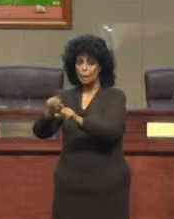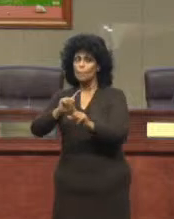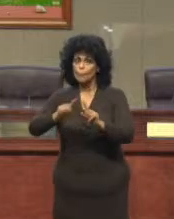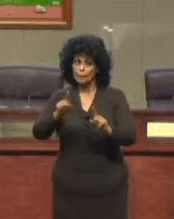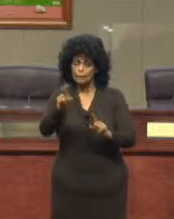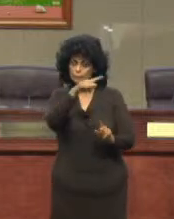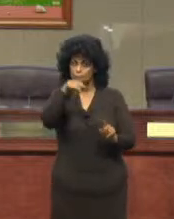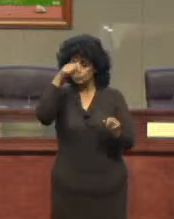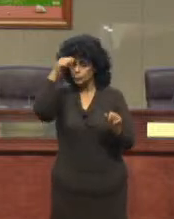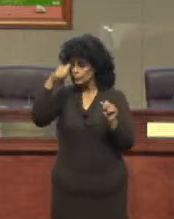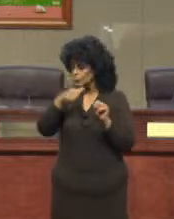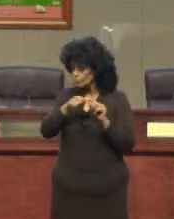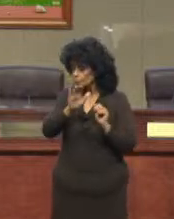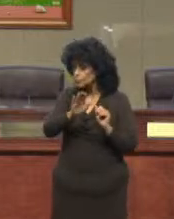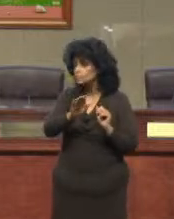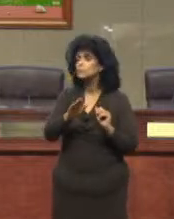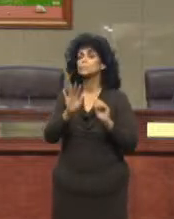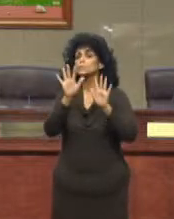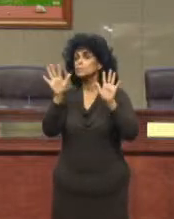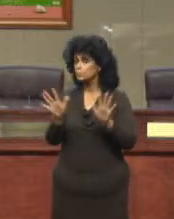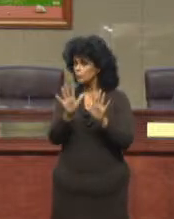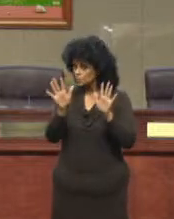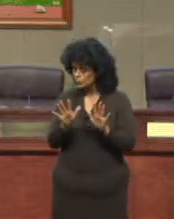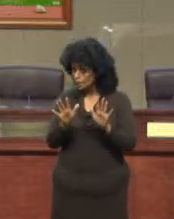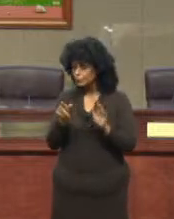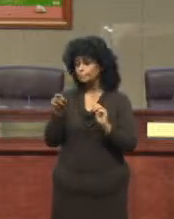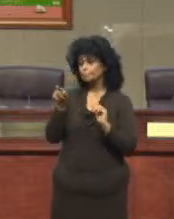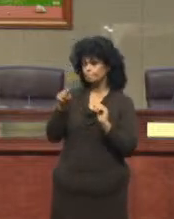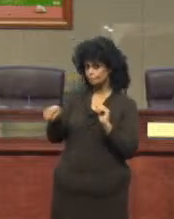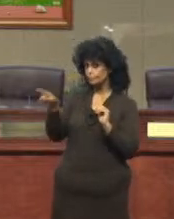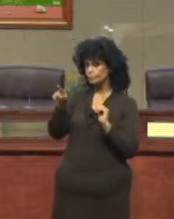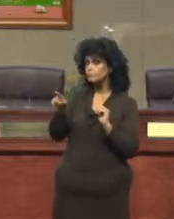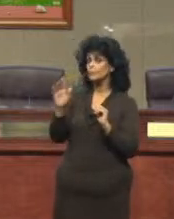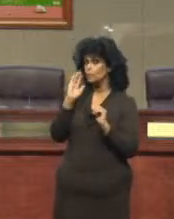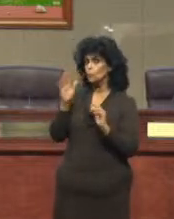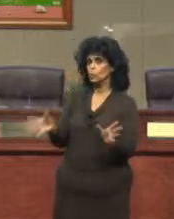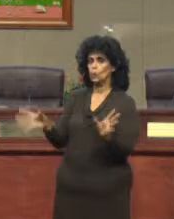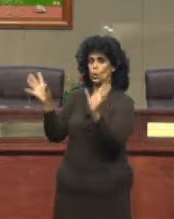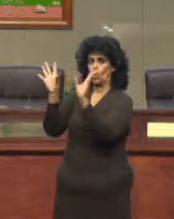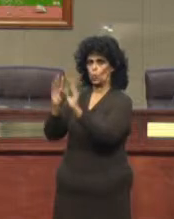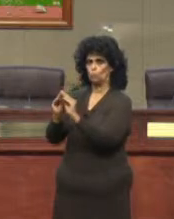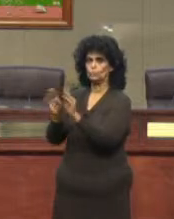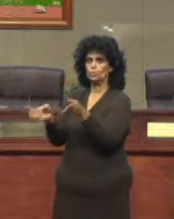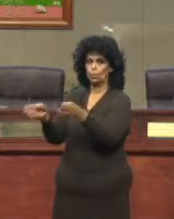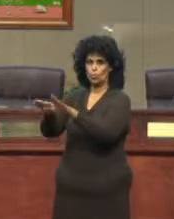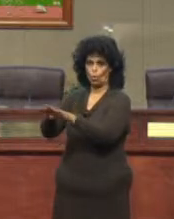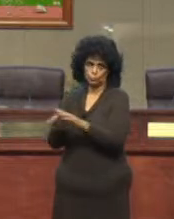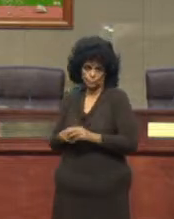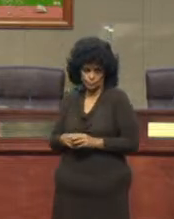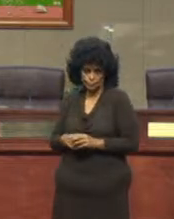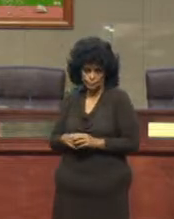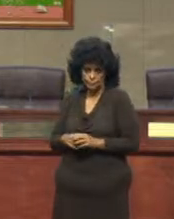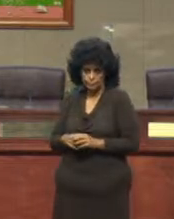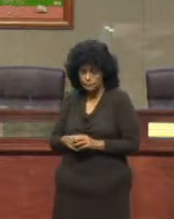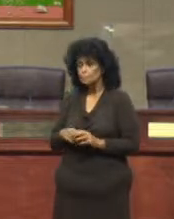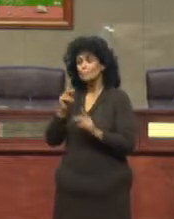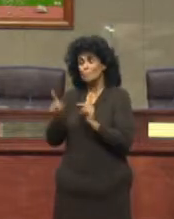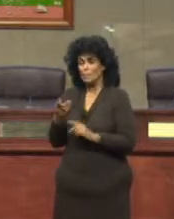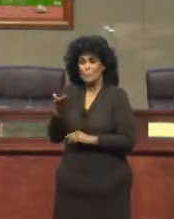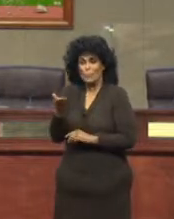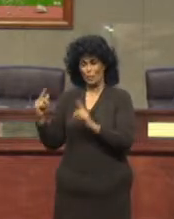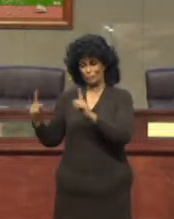on Sunday as a regional testing site. The site and its workers provided a vital